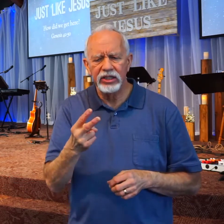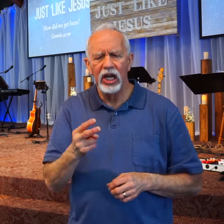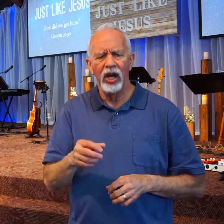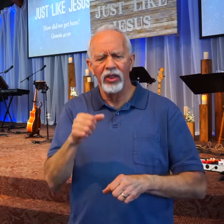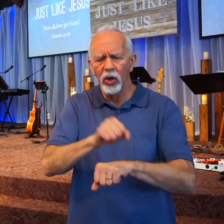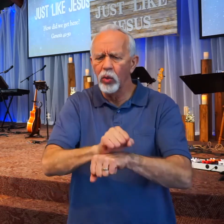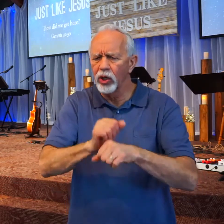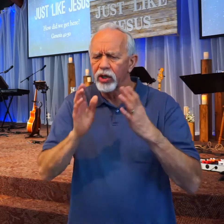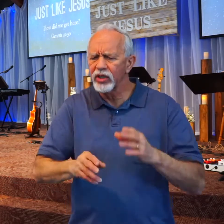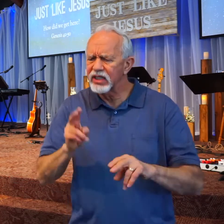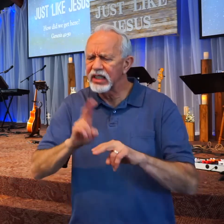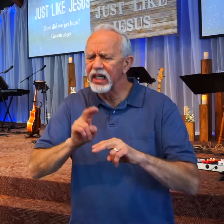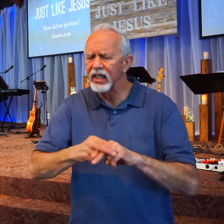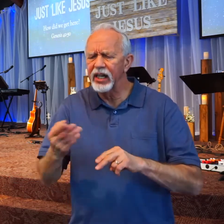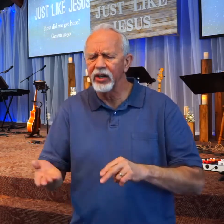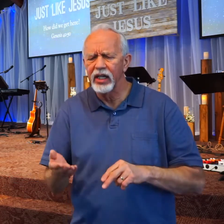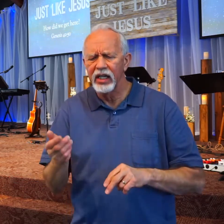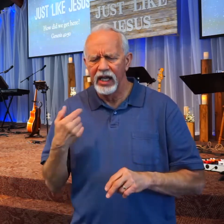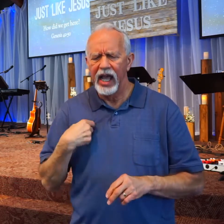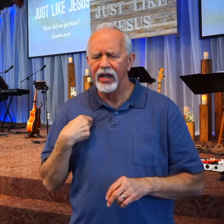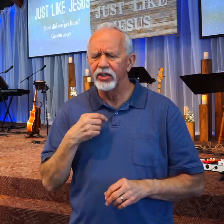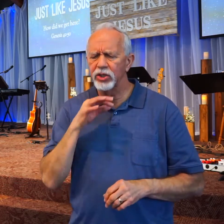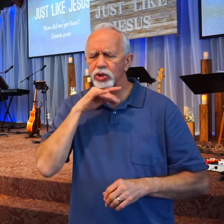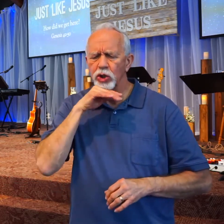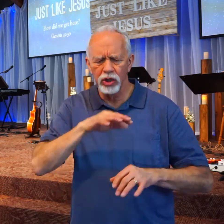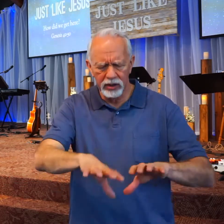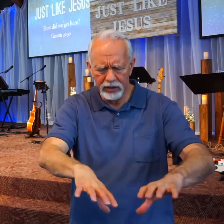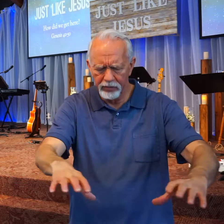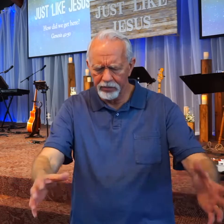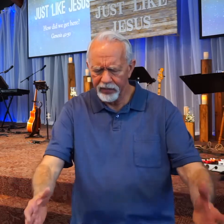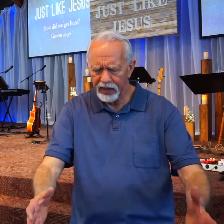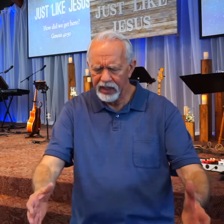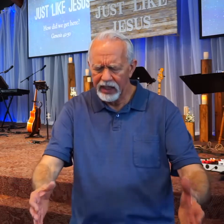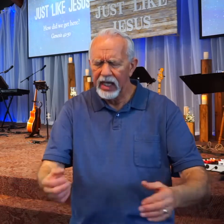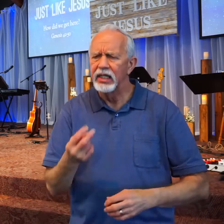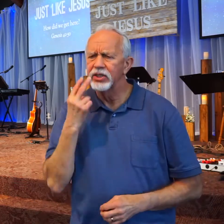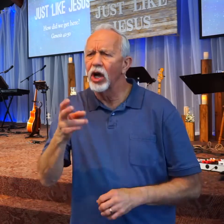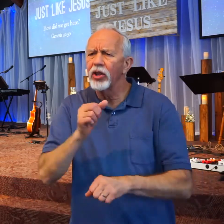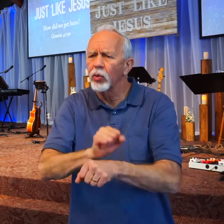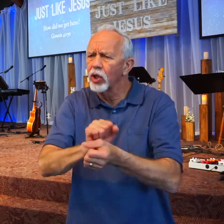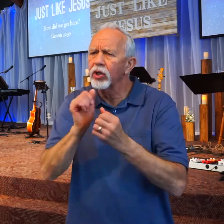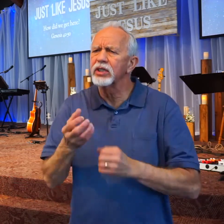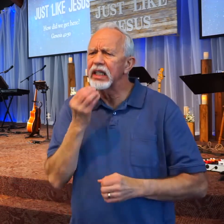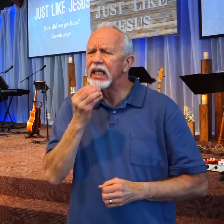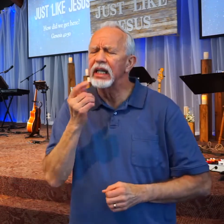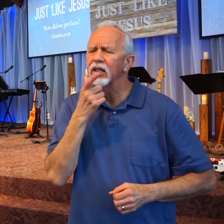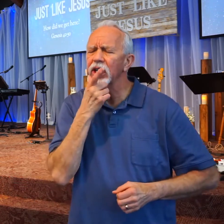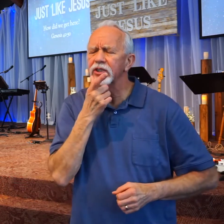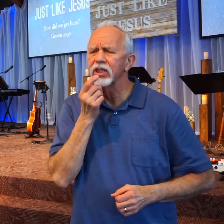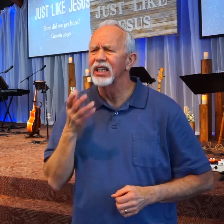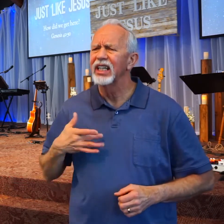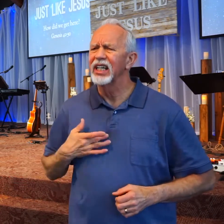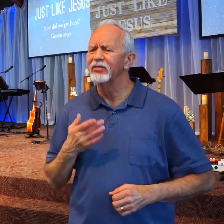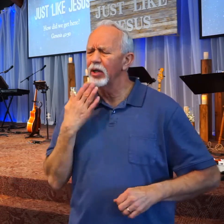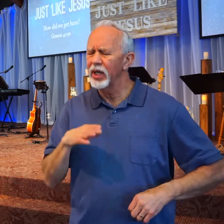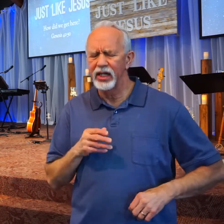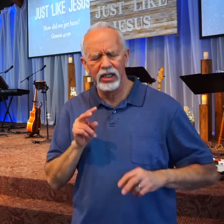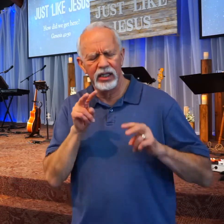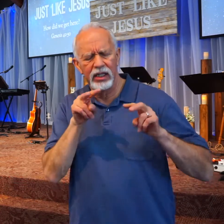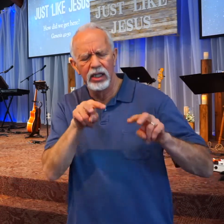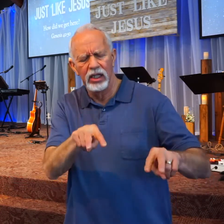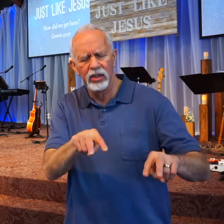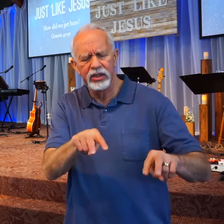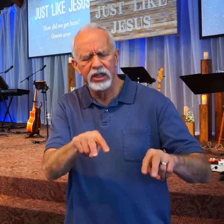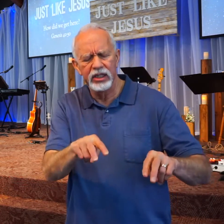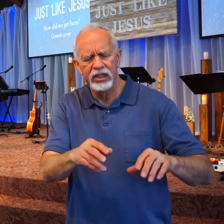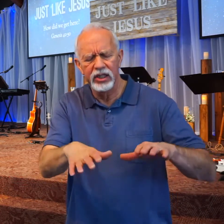workmen sitting over there, and they were eating their lunch, and so he felt so bad. He walked over and he looked at that hole. He saw that the